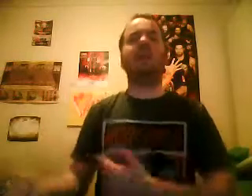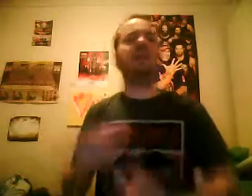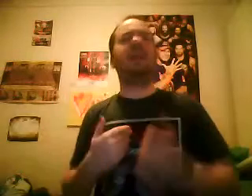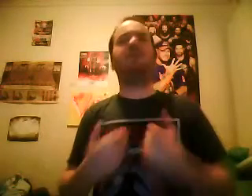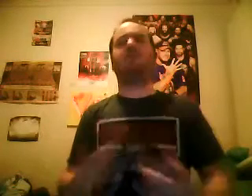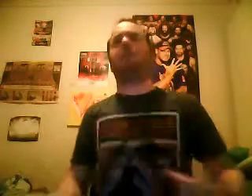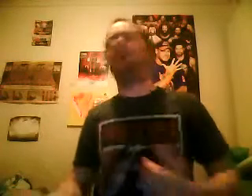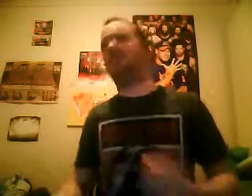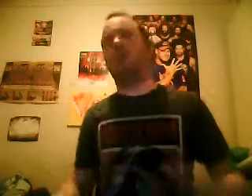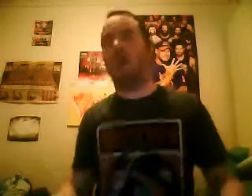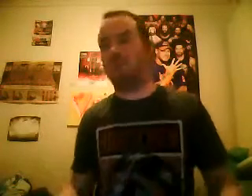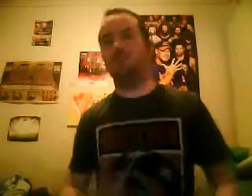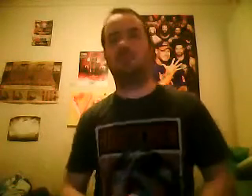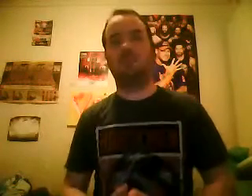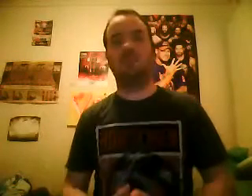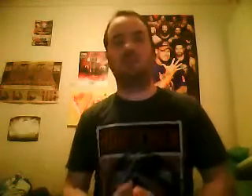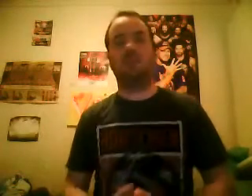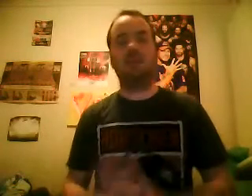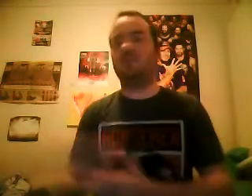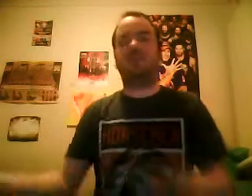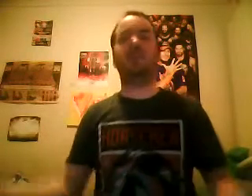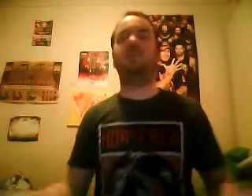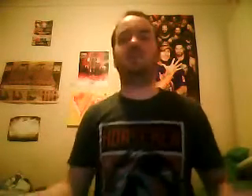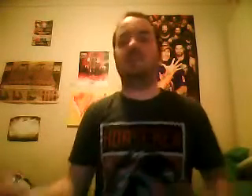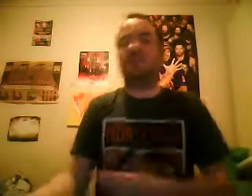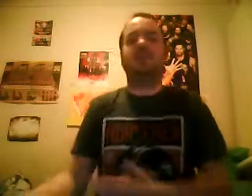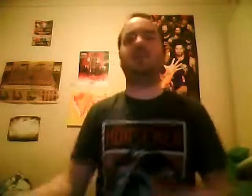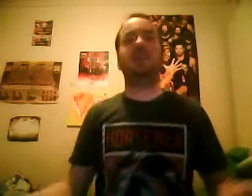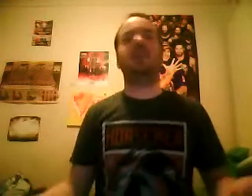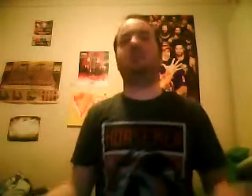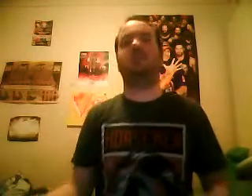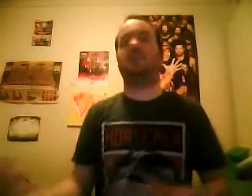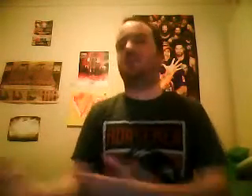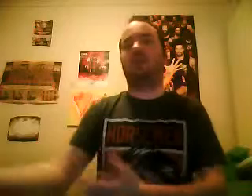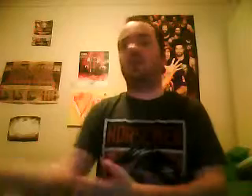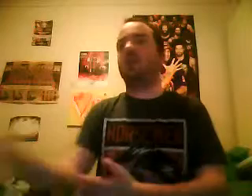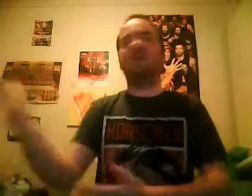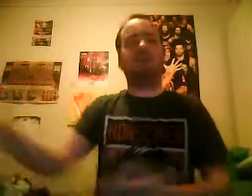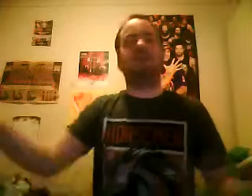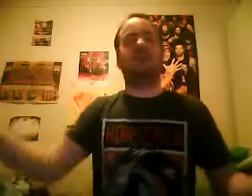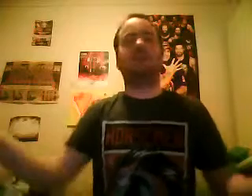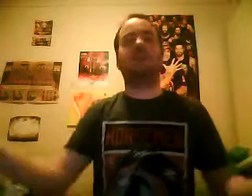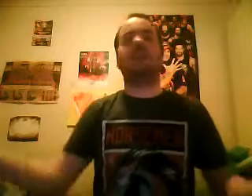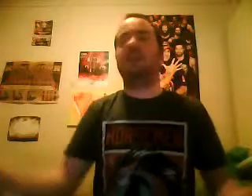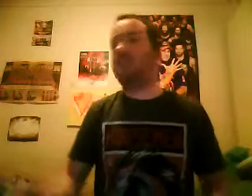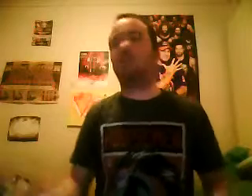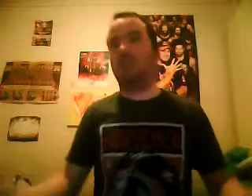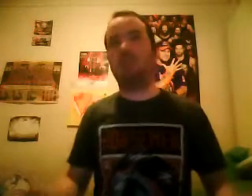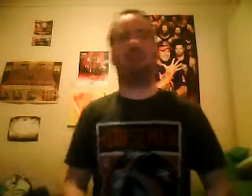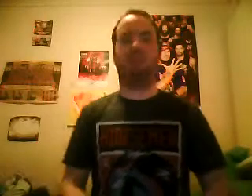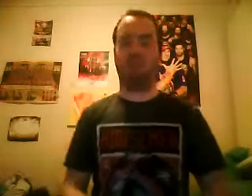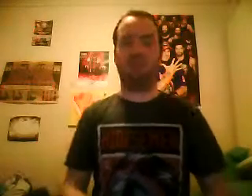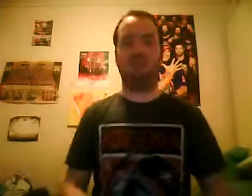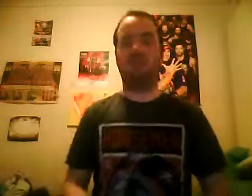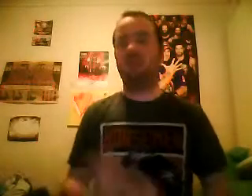Eva Marie vibes. That's what this gives me. This gives me Eva Marie vibes. This is something that Eva Marie would do. Go on